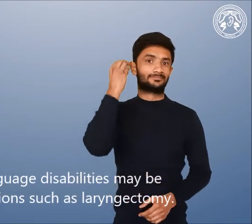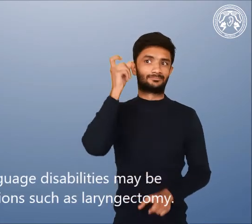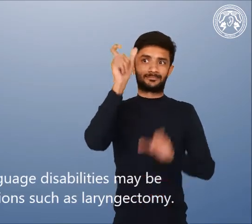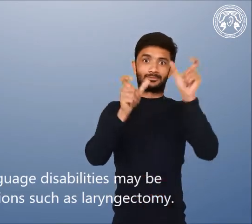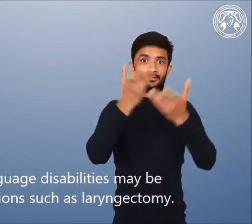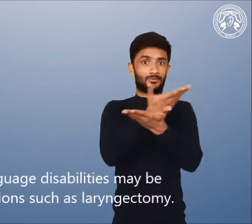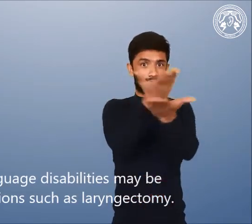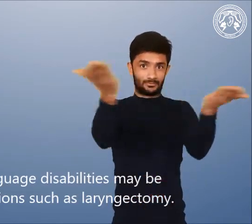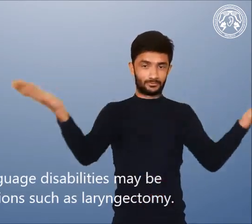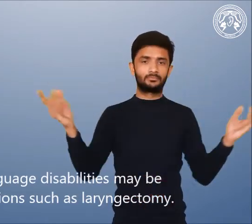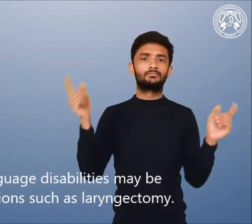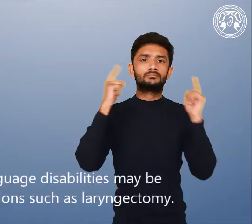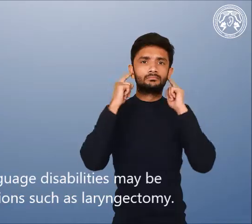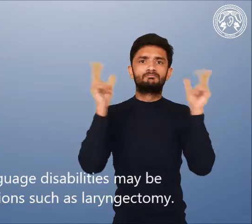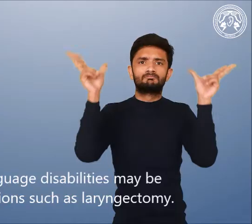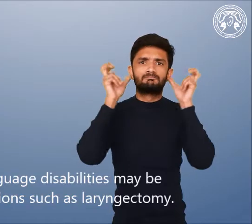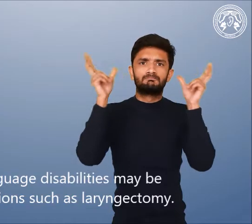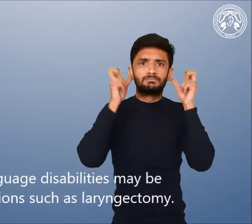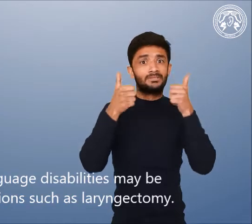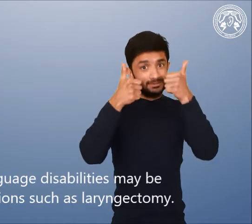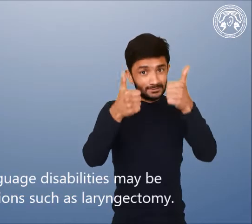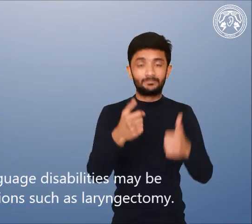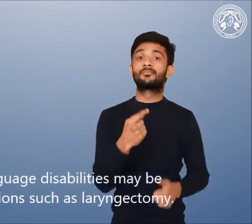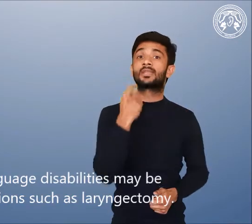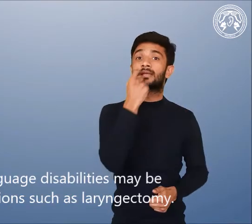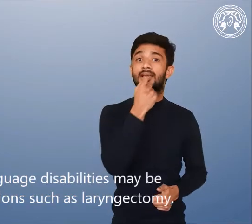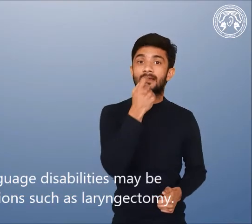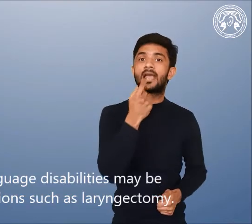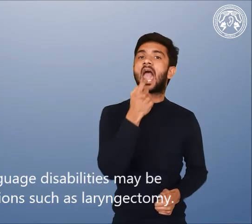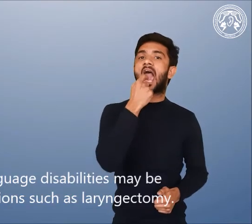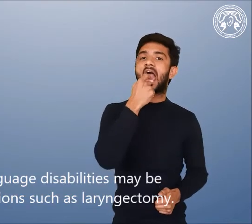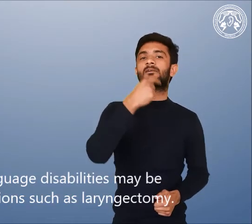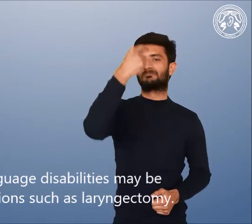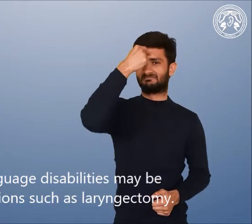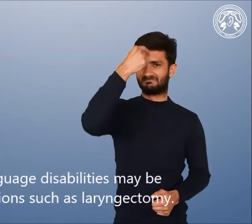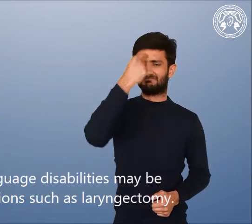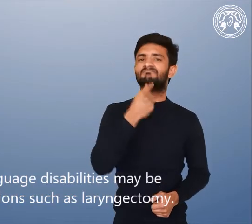Speech and language disabilities may be caused by conditions such as laryngectomy.